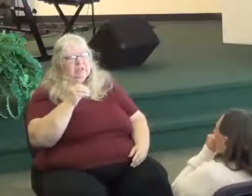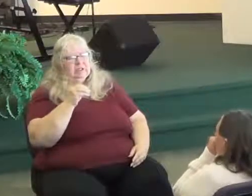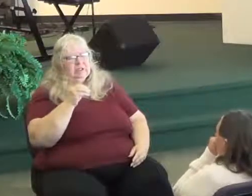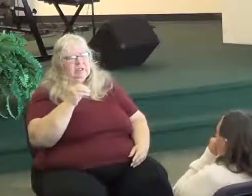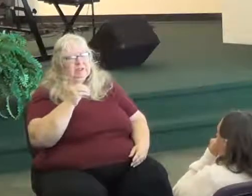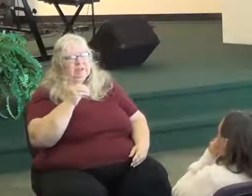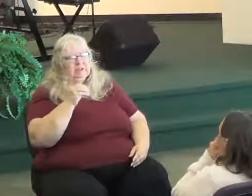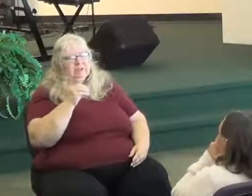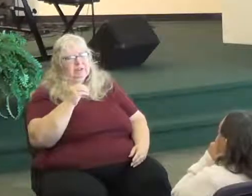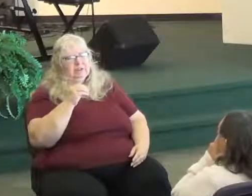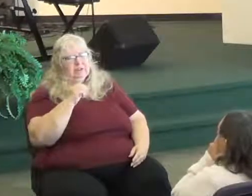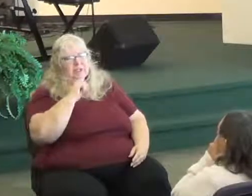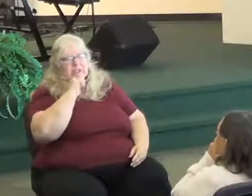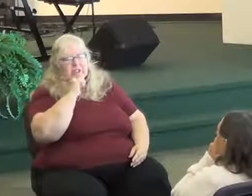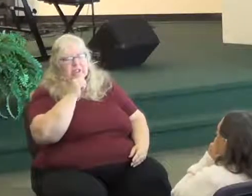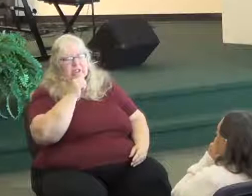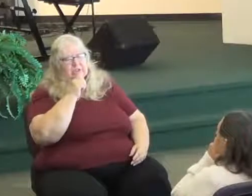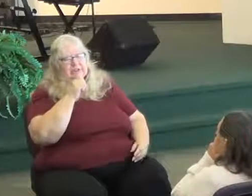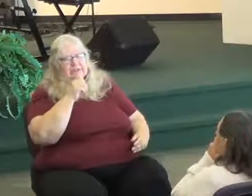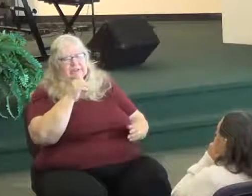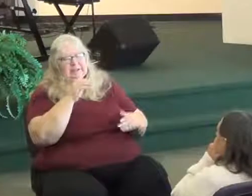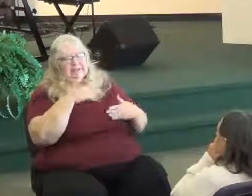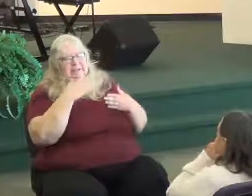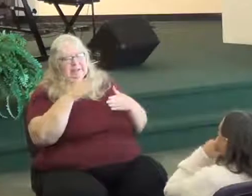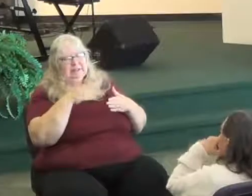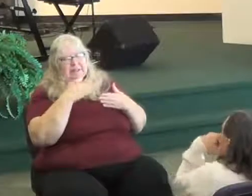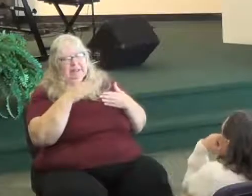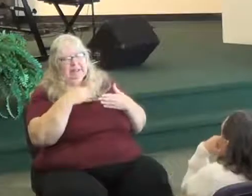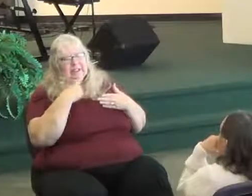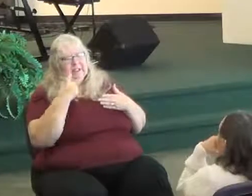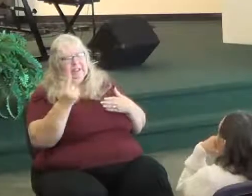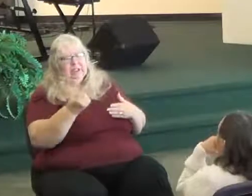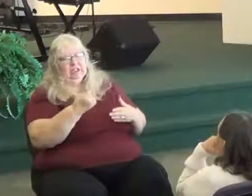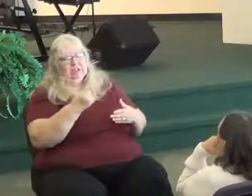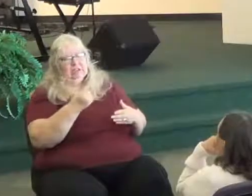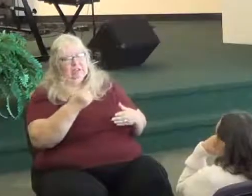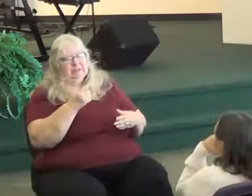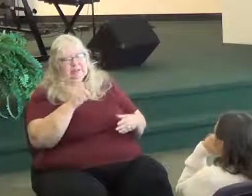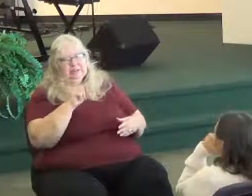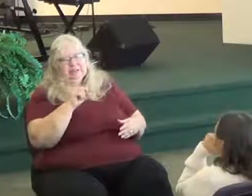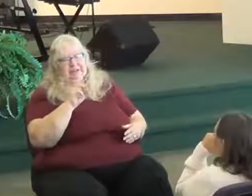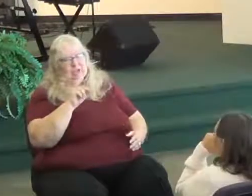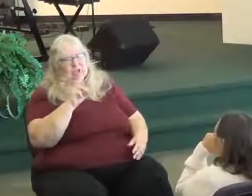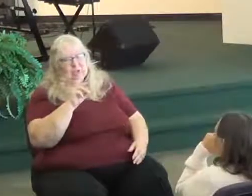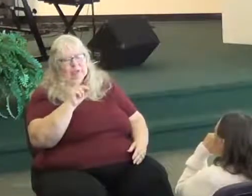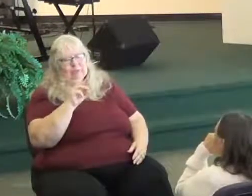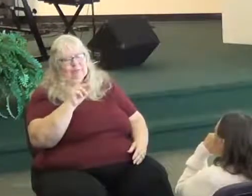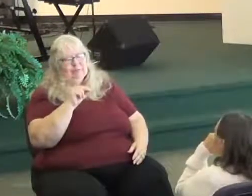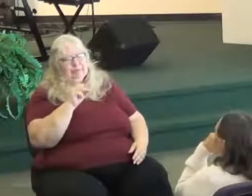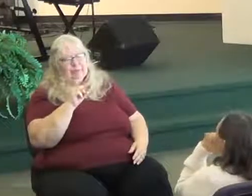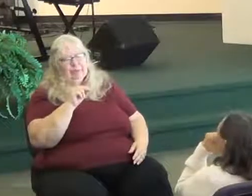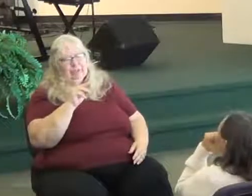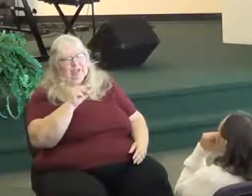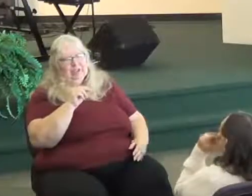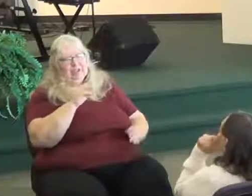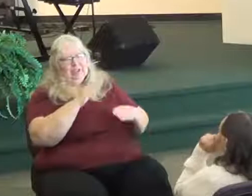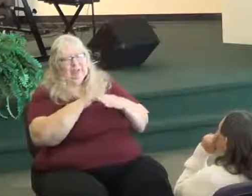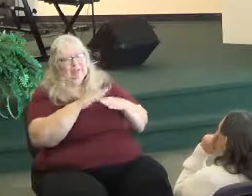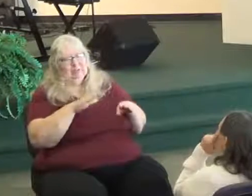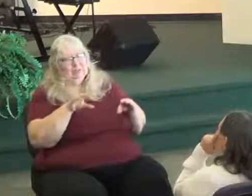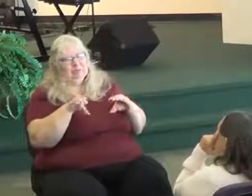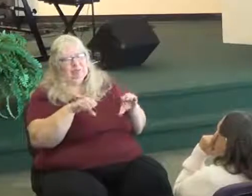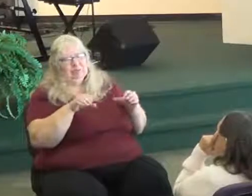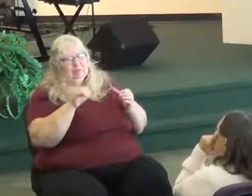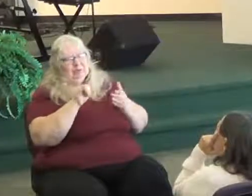now you're not going to make me sing all by myself a cappella again, are you? And I said, no, I won't use that again. But